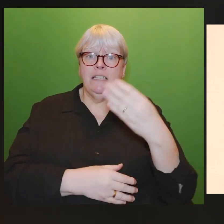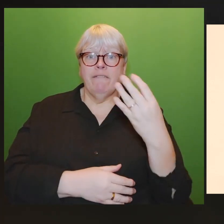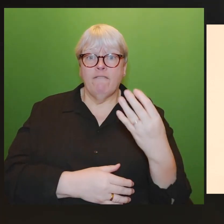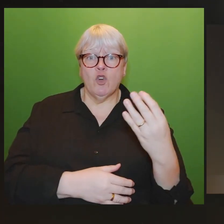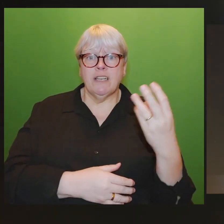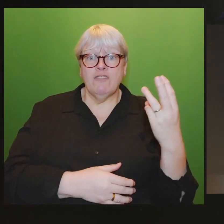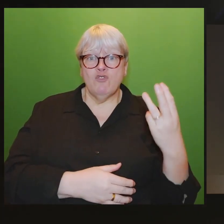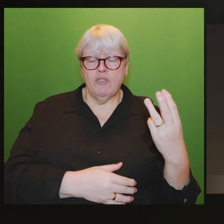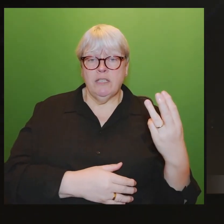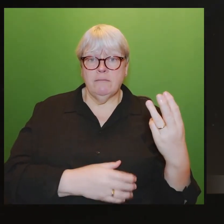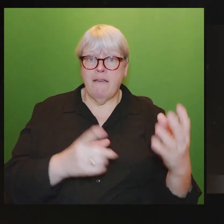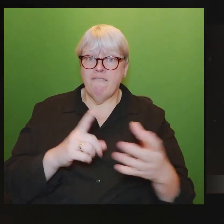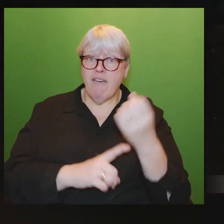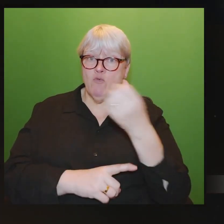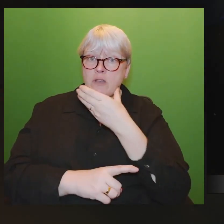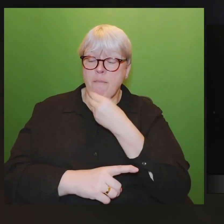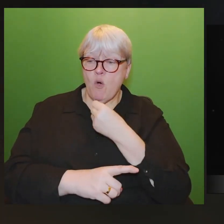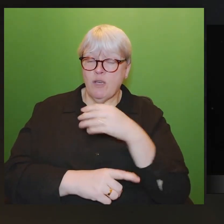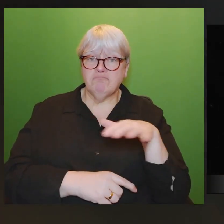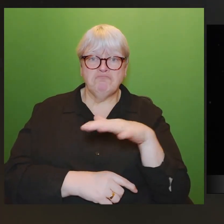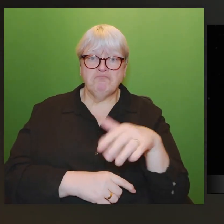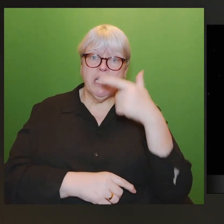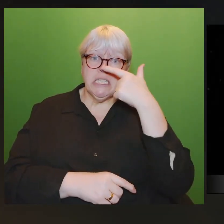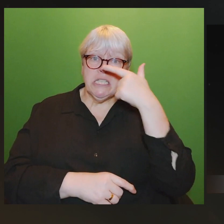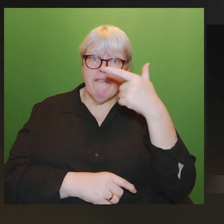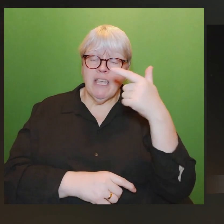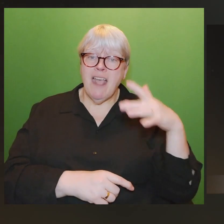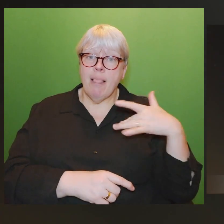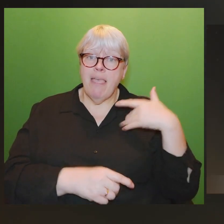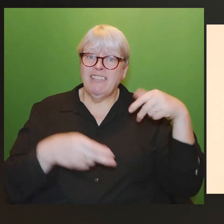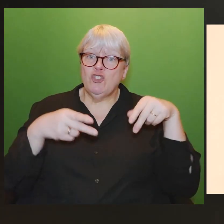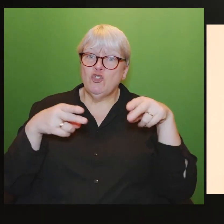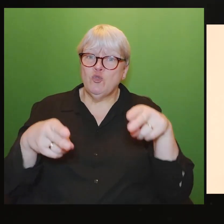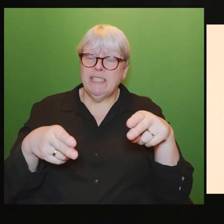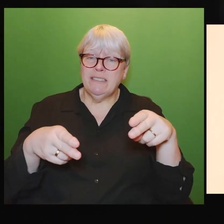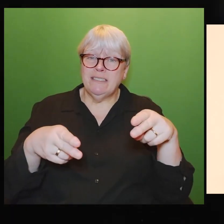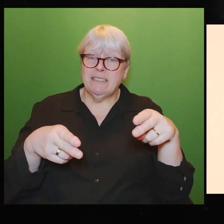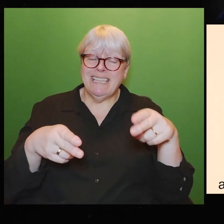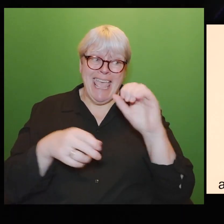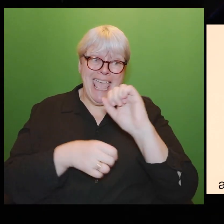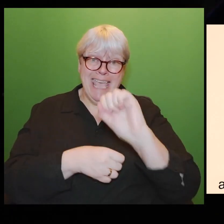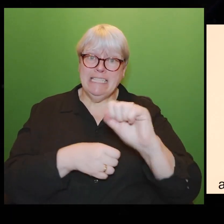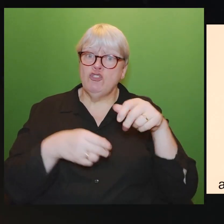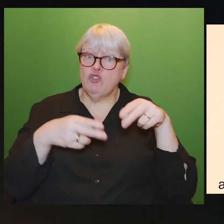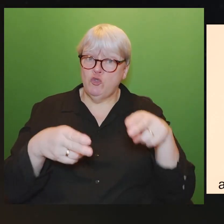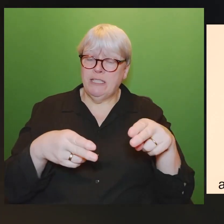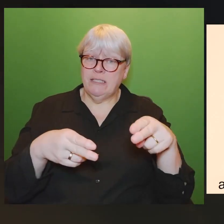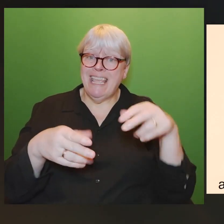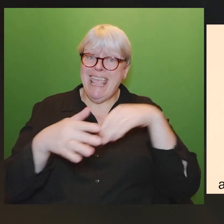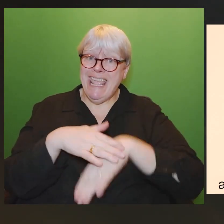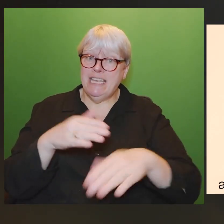her nephew in America. So I'd found him. I phoned somebody in America and asked them if they